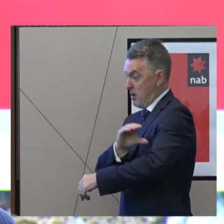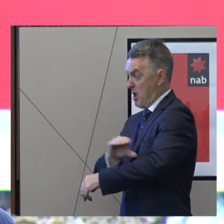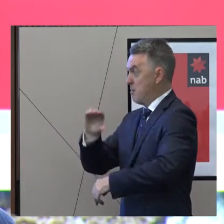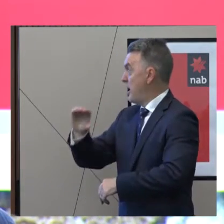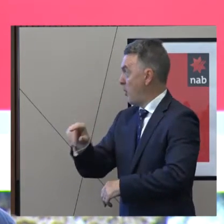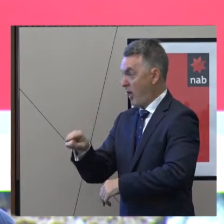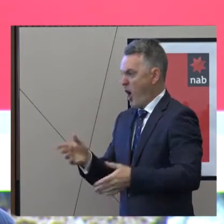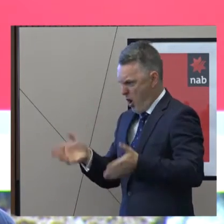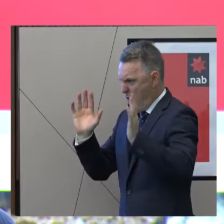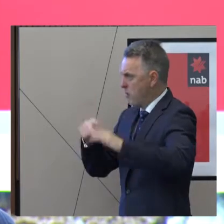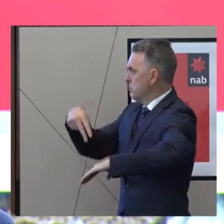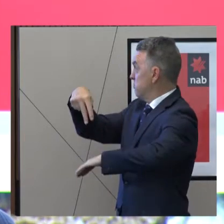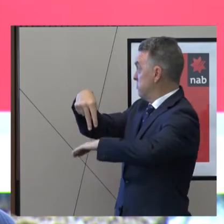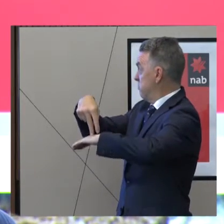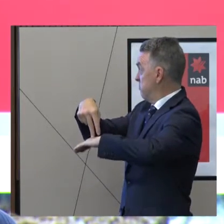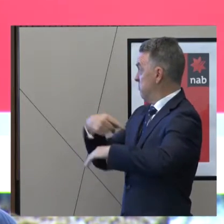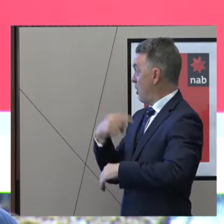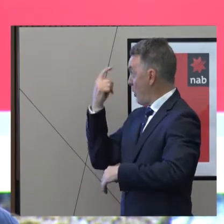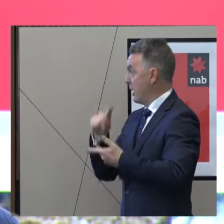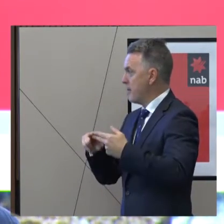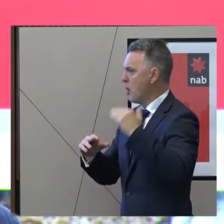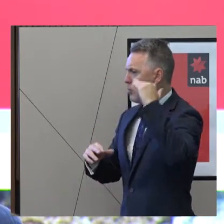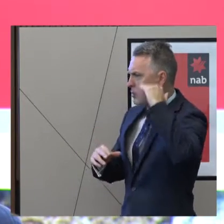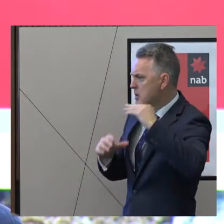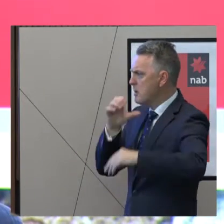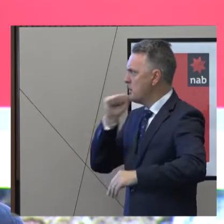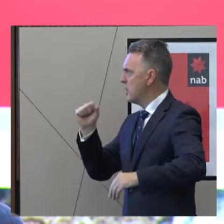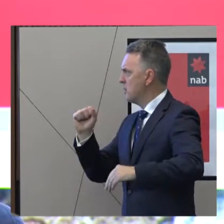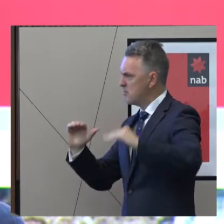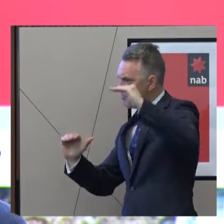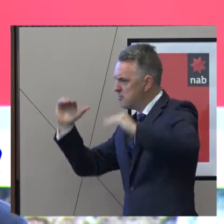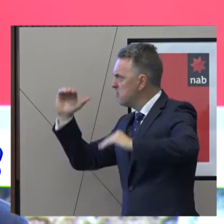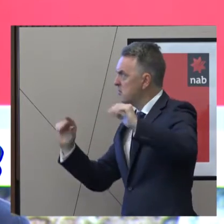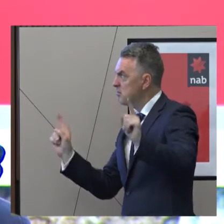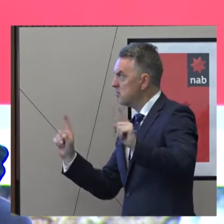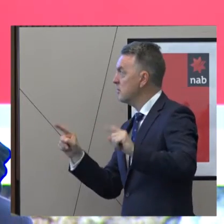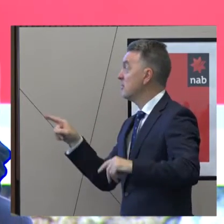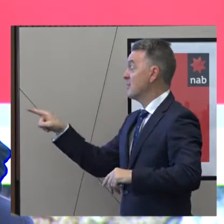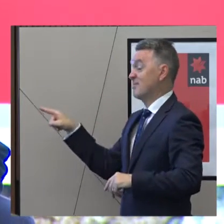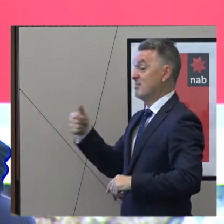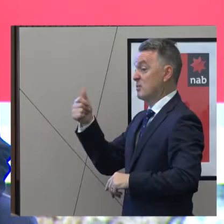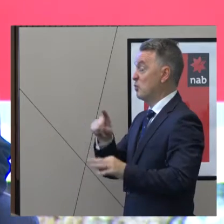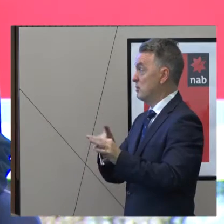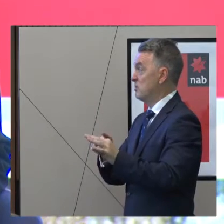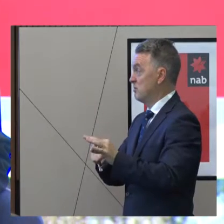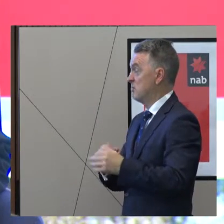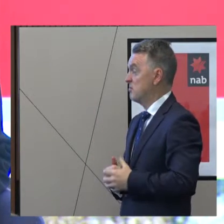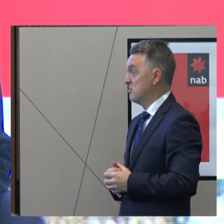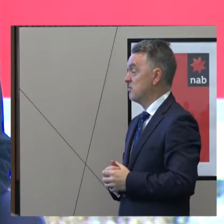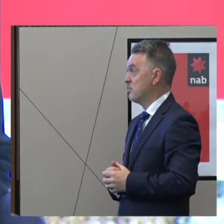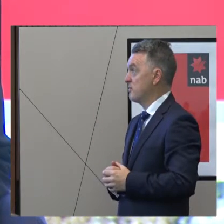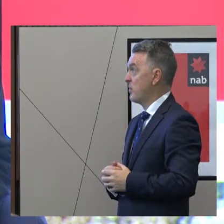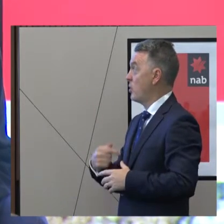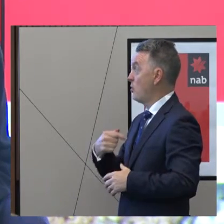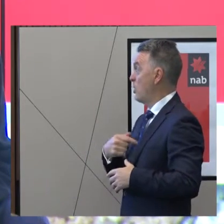like? And I'd love to see if there's any gender component within that as well. Look, it's a good question, Tricia.